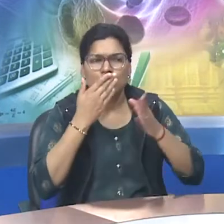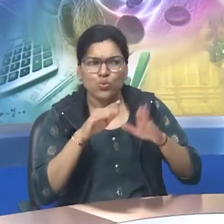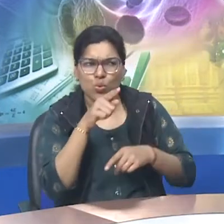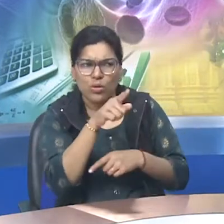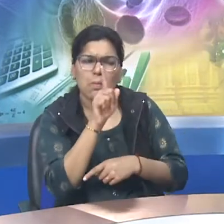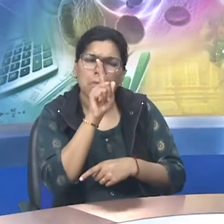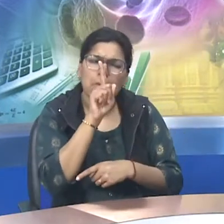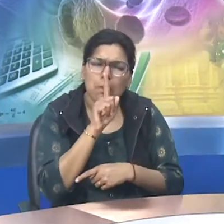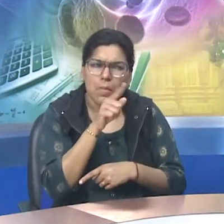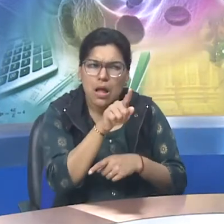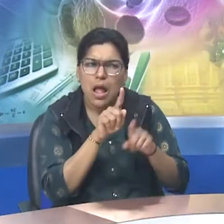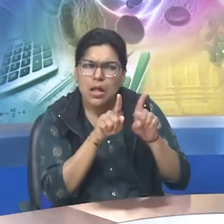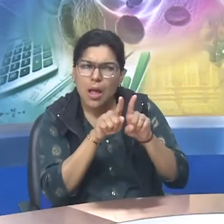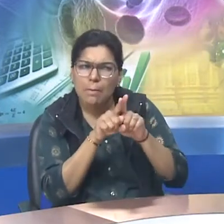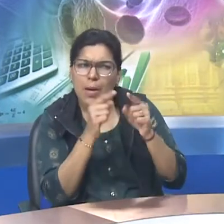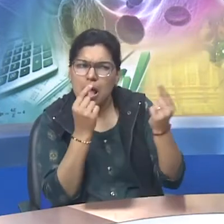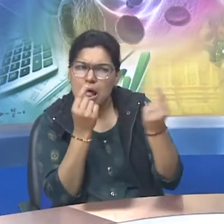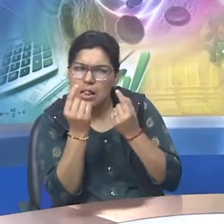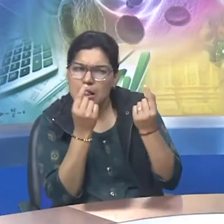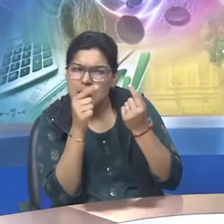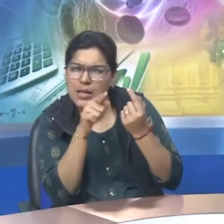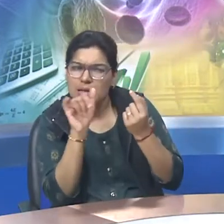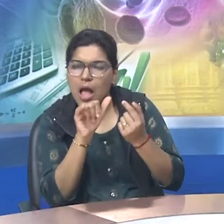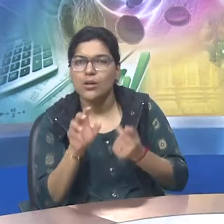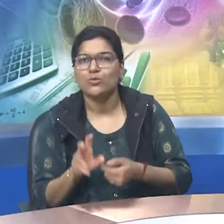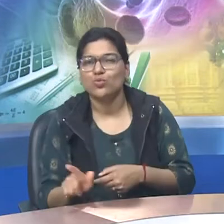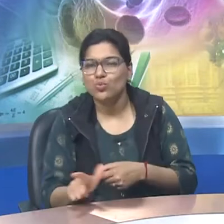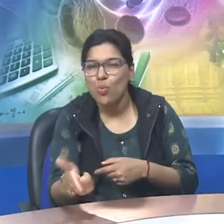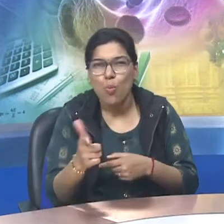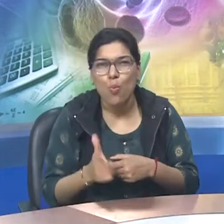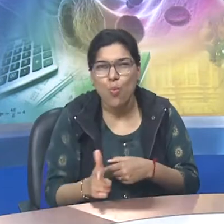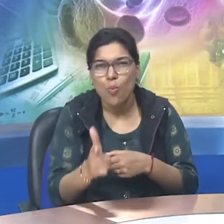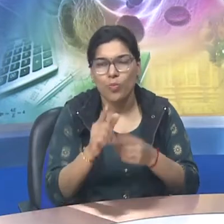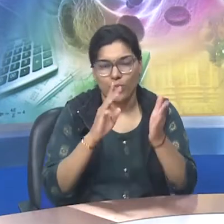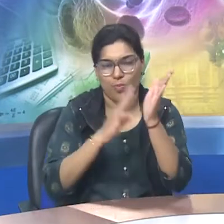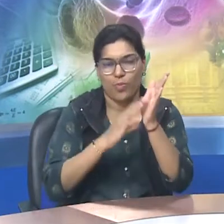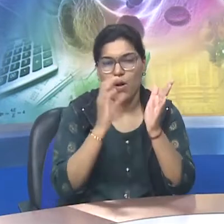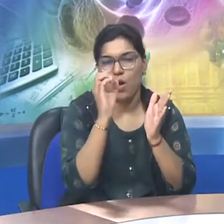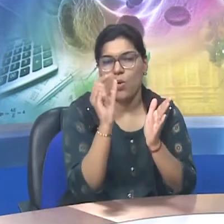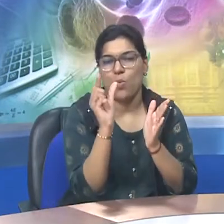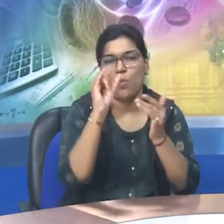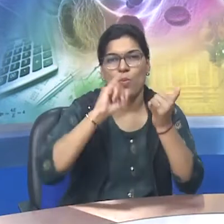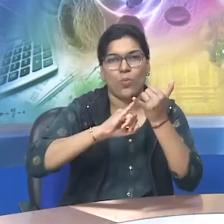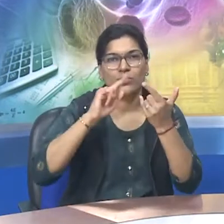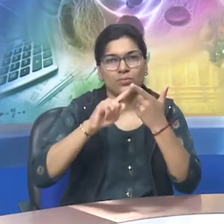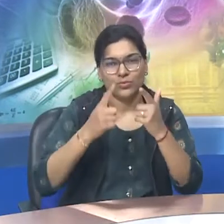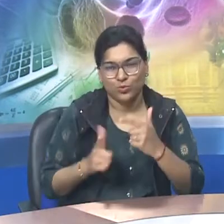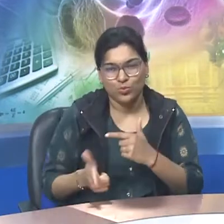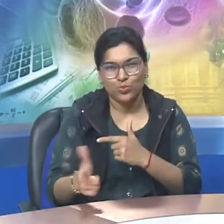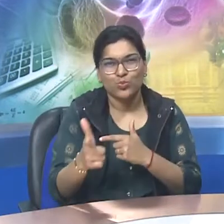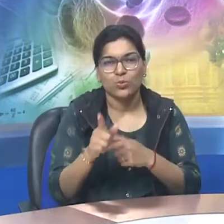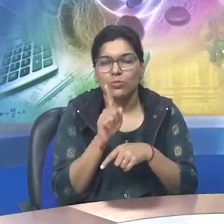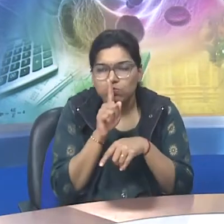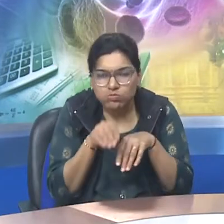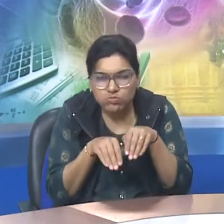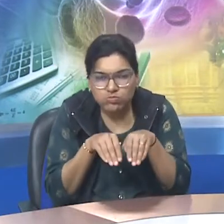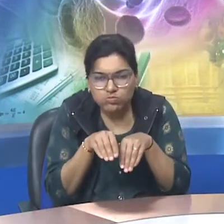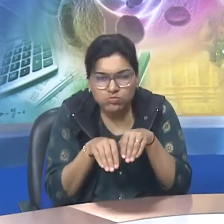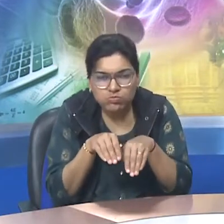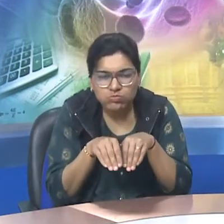let me tell you the meaning of quiet. Quiet has this sign, and the second word is mouse. We all know the mouse has this